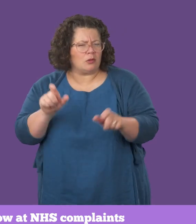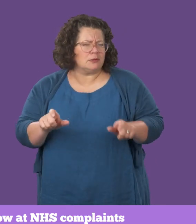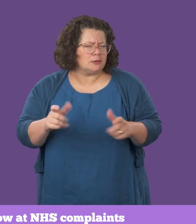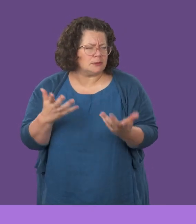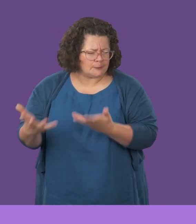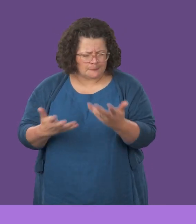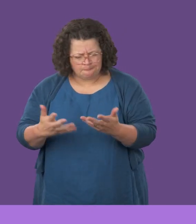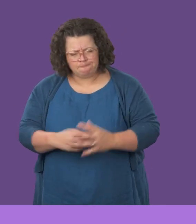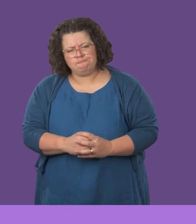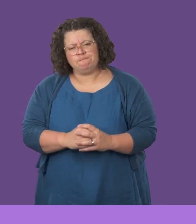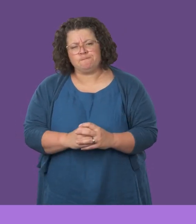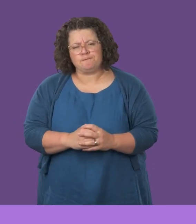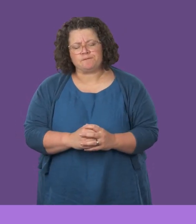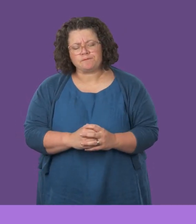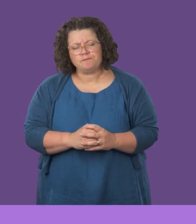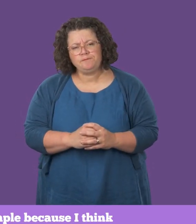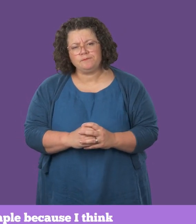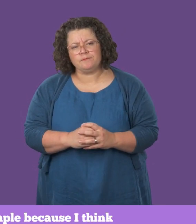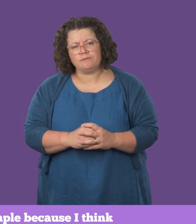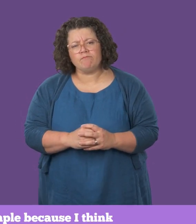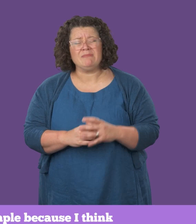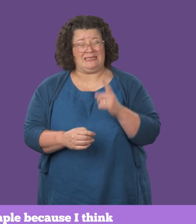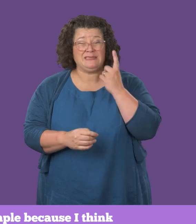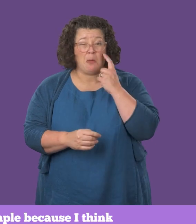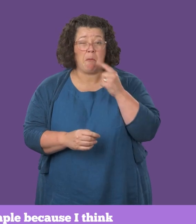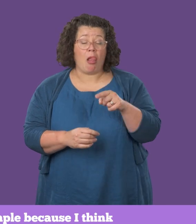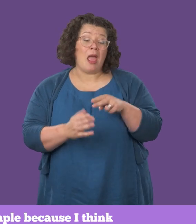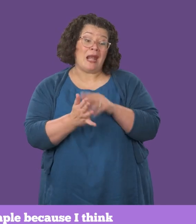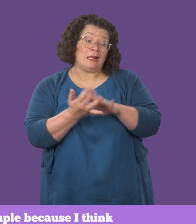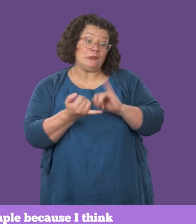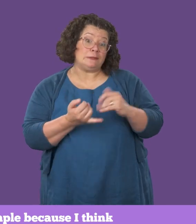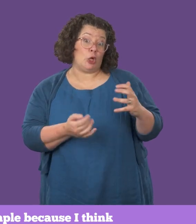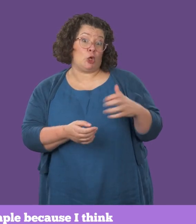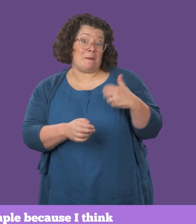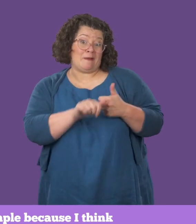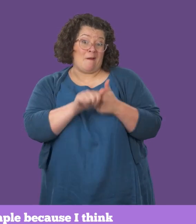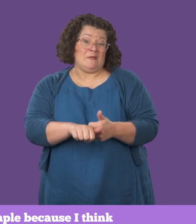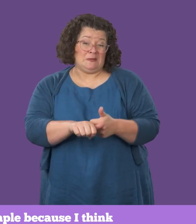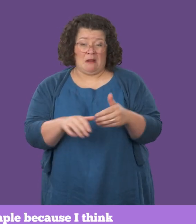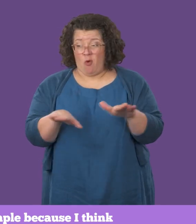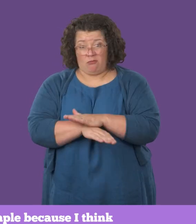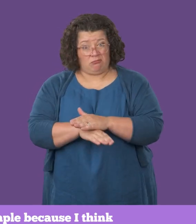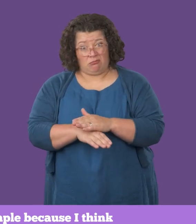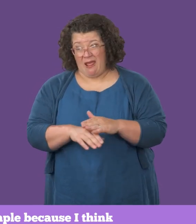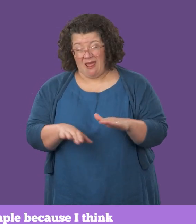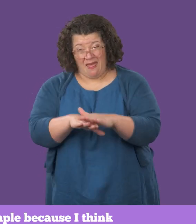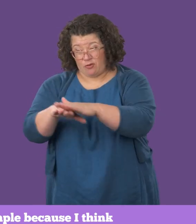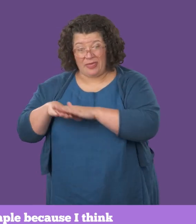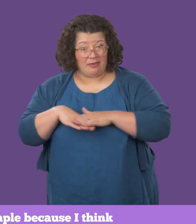the other types of statutory advocacy. And this one's quite simple because I think NHS complaints advocacy overlaps with everything. And